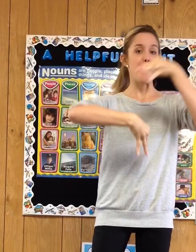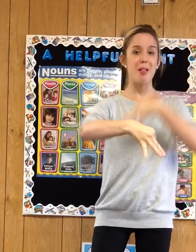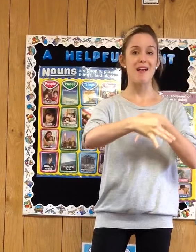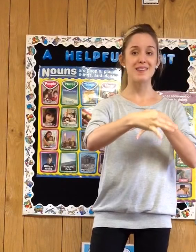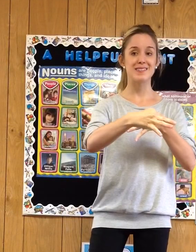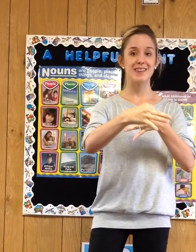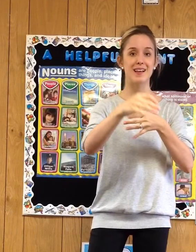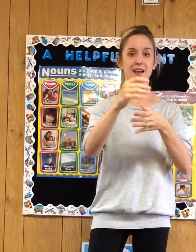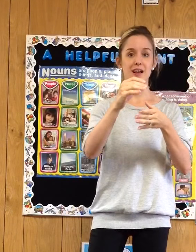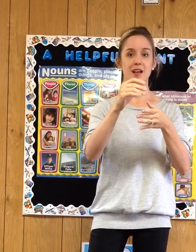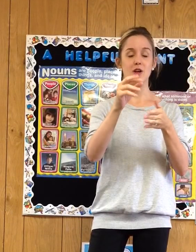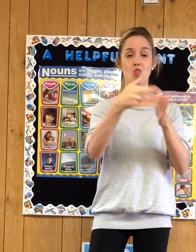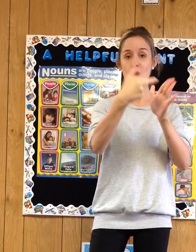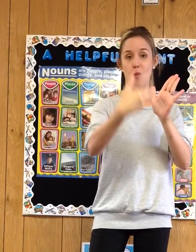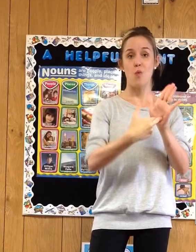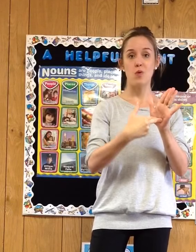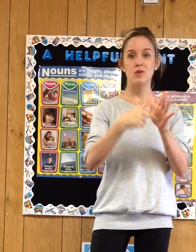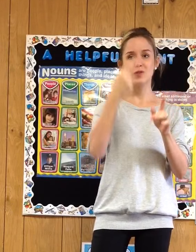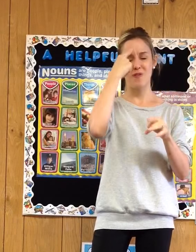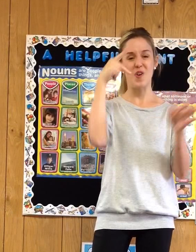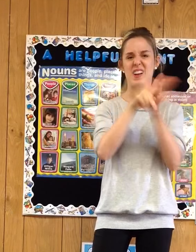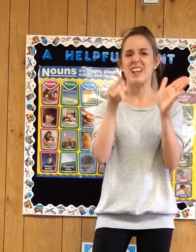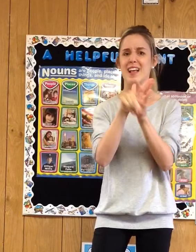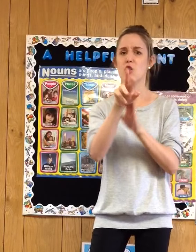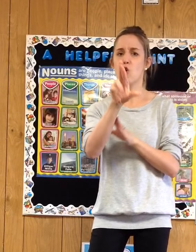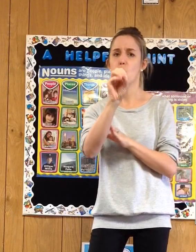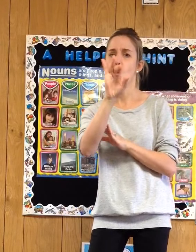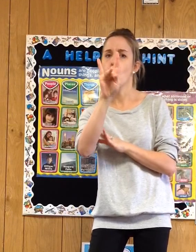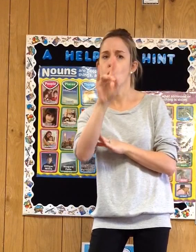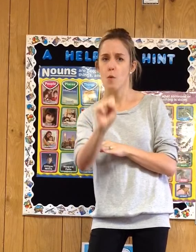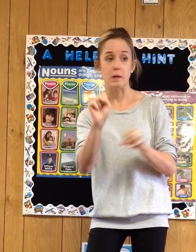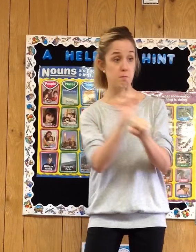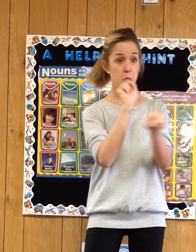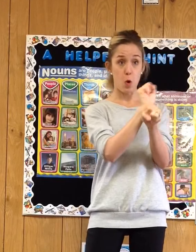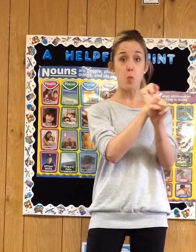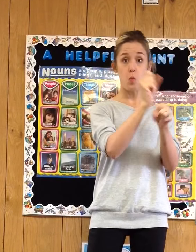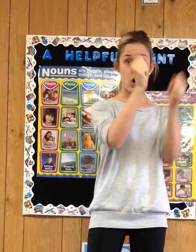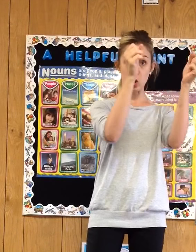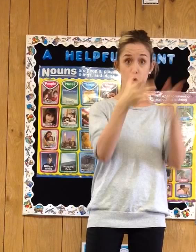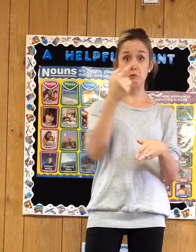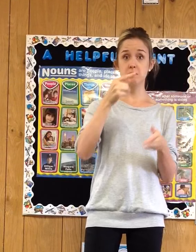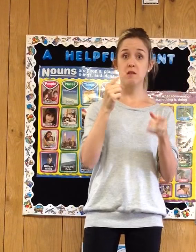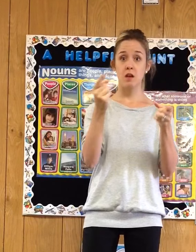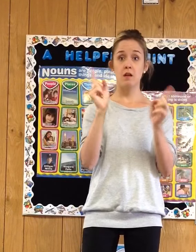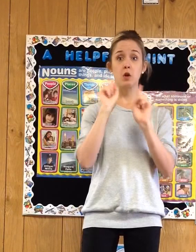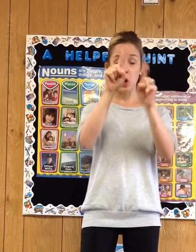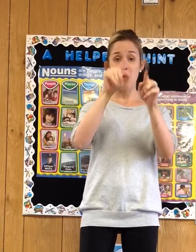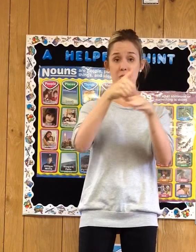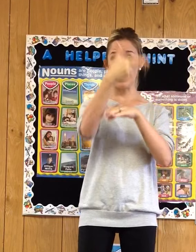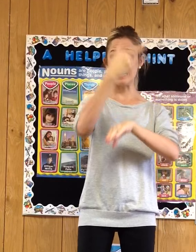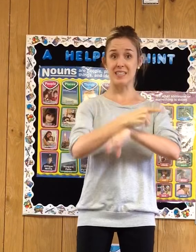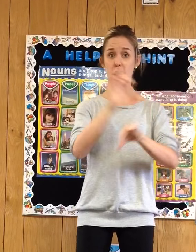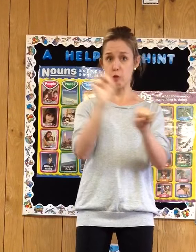blueprints for killer robots. The workers still come the next day, they do their job, but they're following